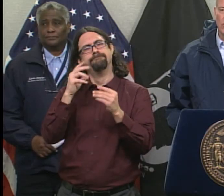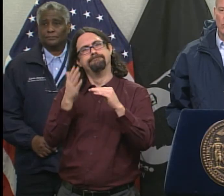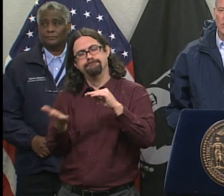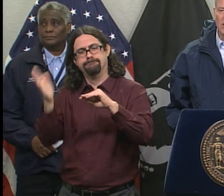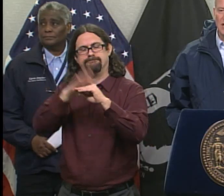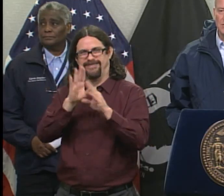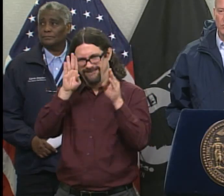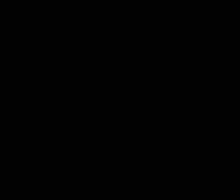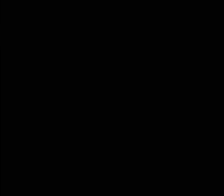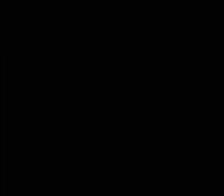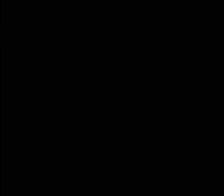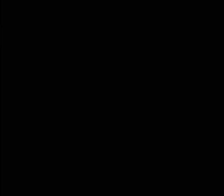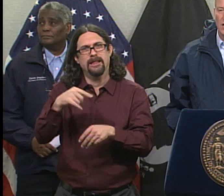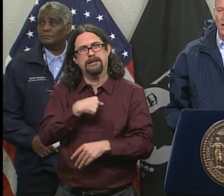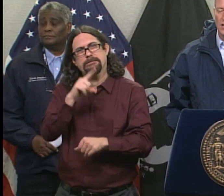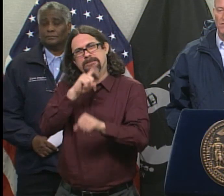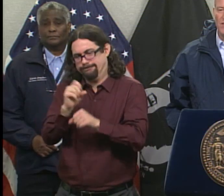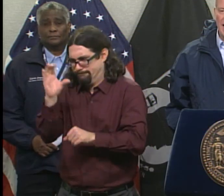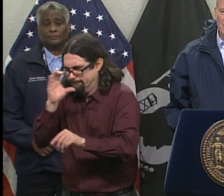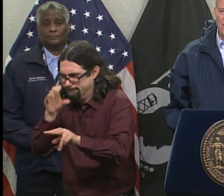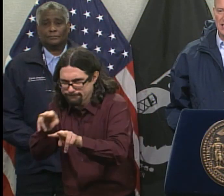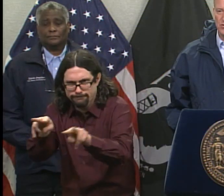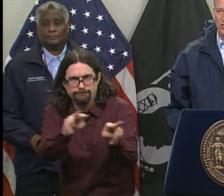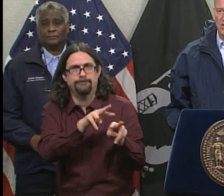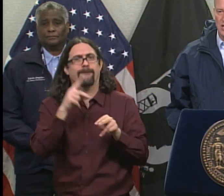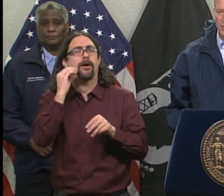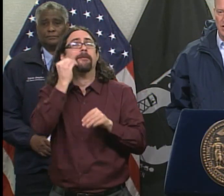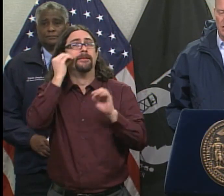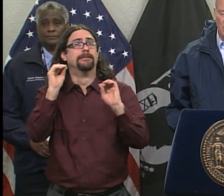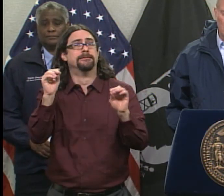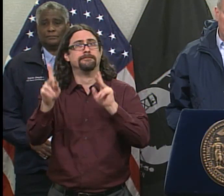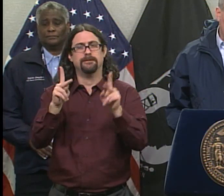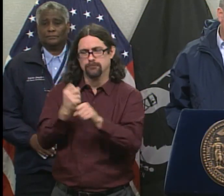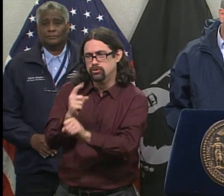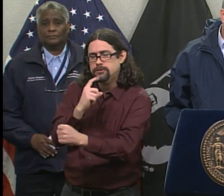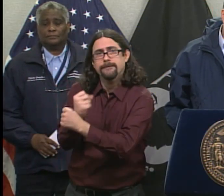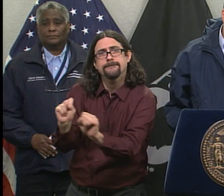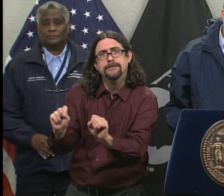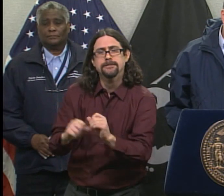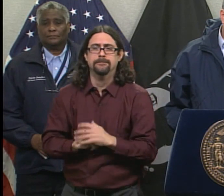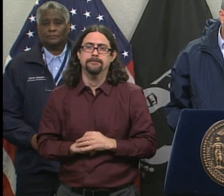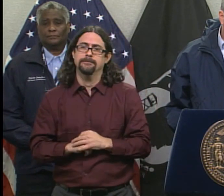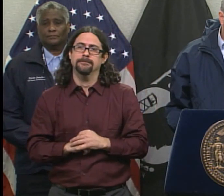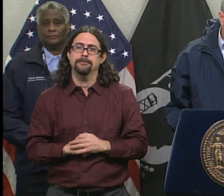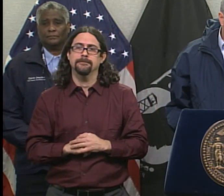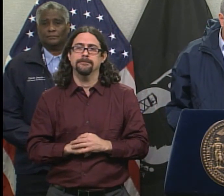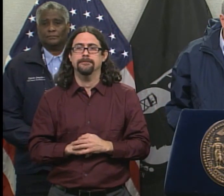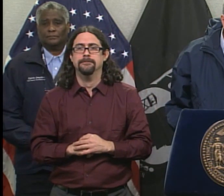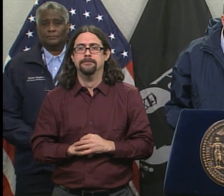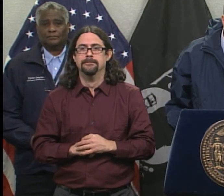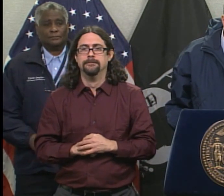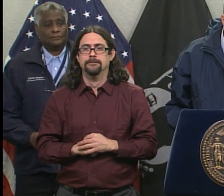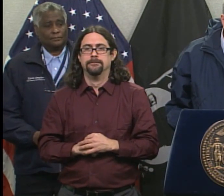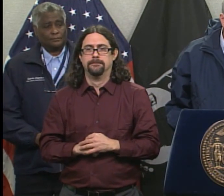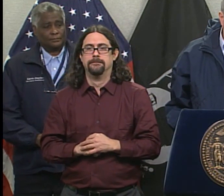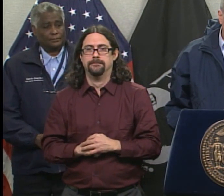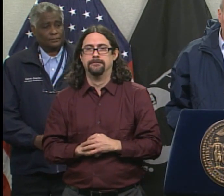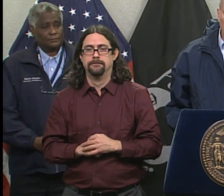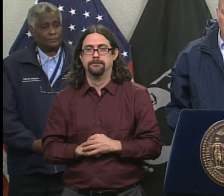over the course of the last few weeks, the vast majority come in voluntarily. I think with last night's numbers, we're